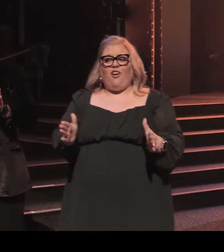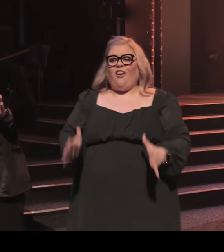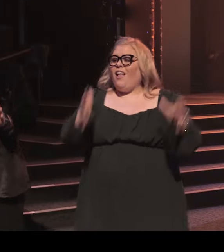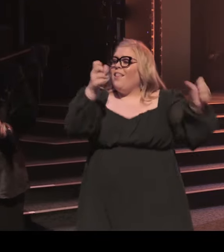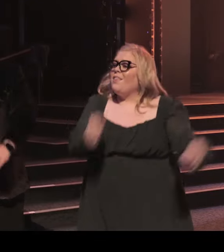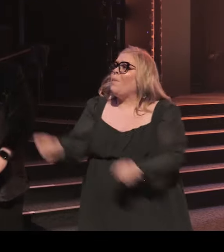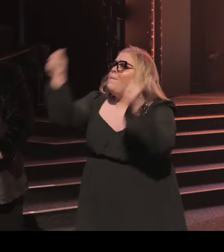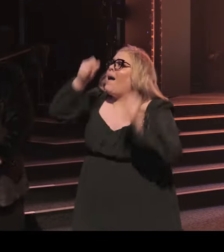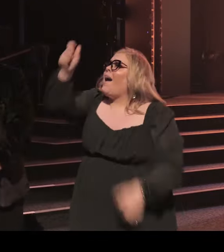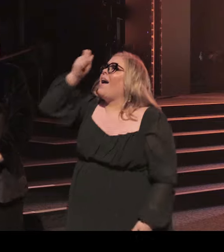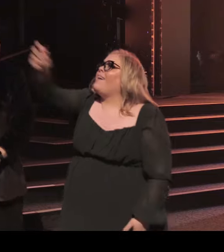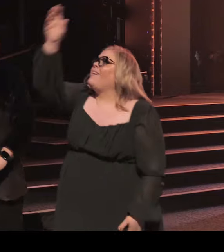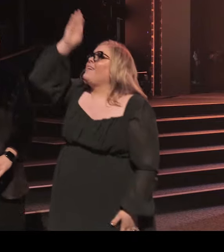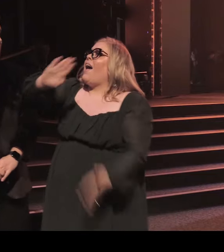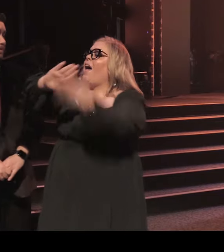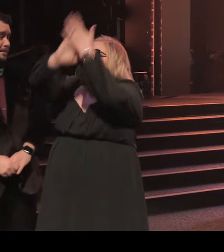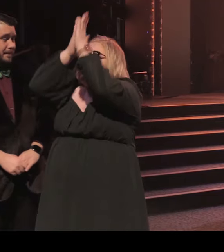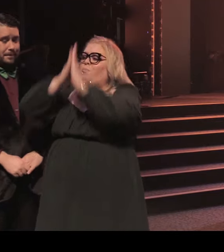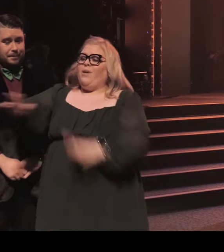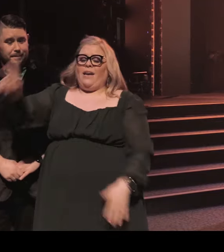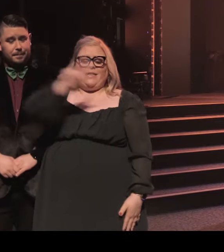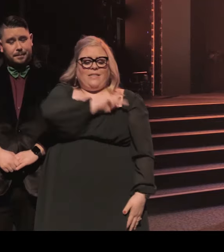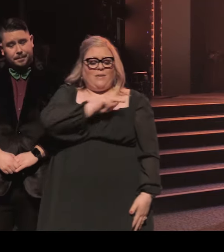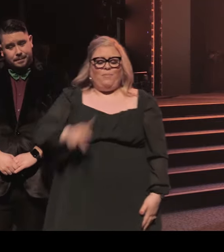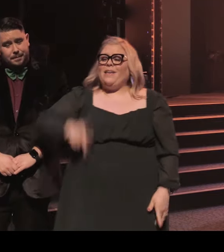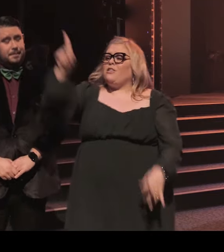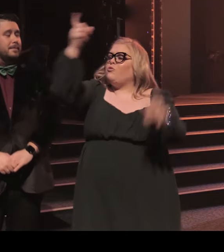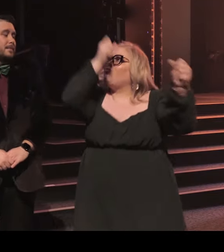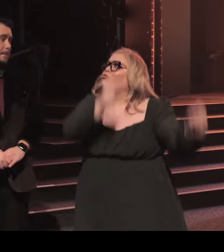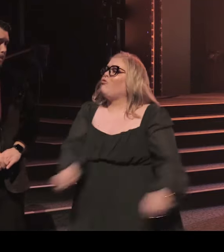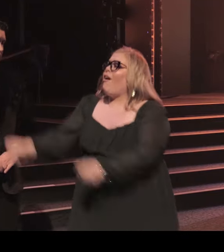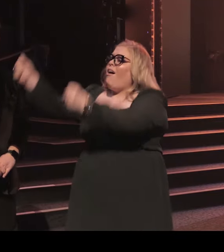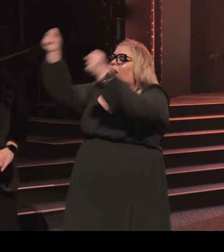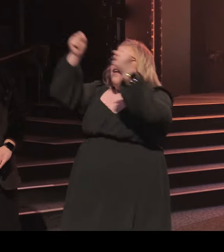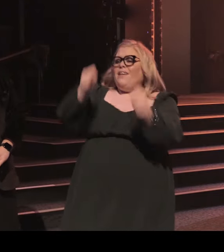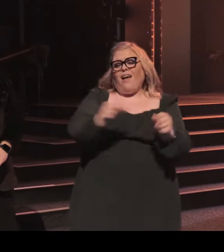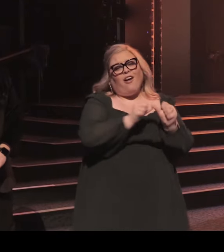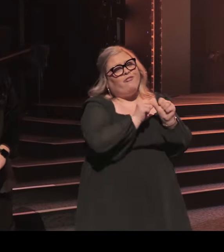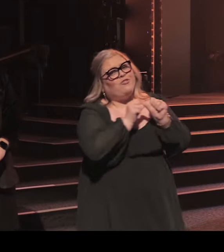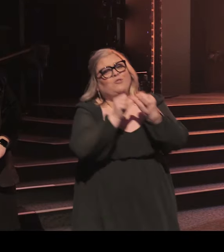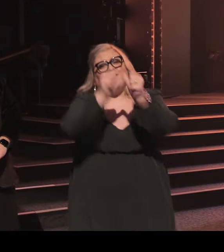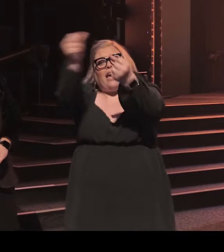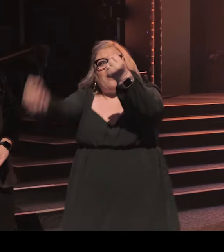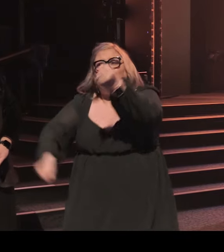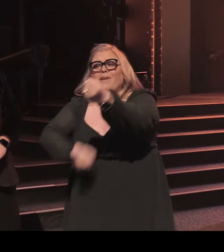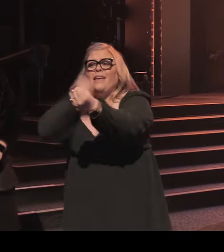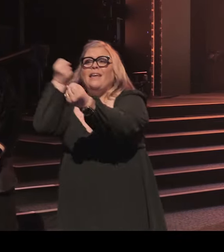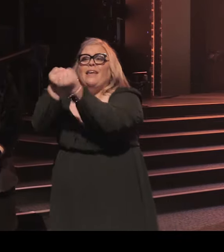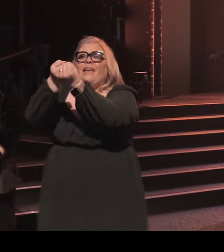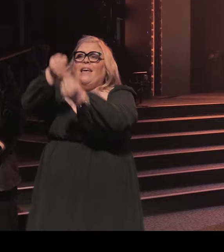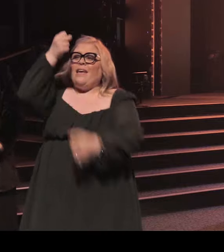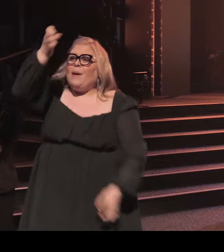counselor, the mighty God, the Prince of Peace, who's strong enough to carry